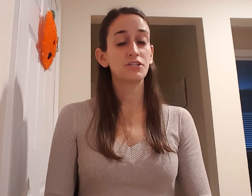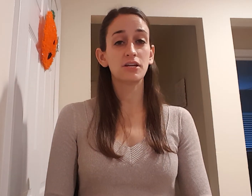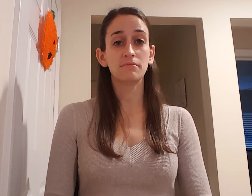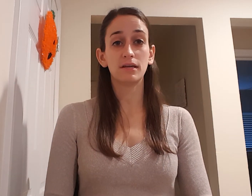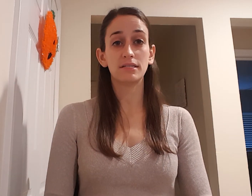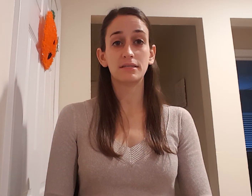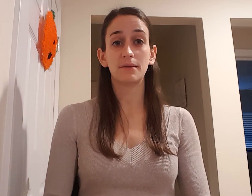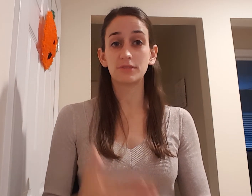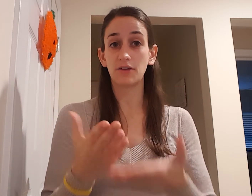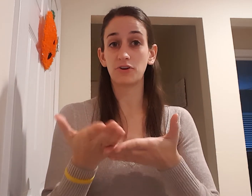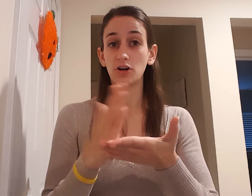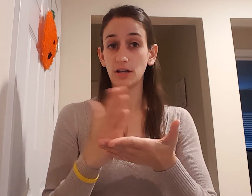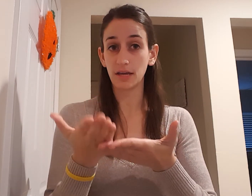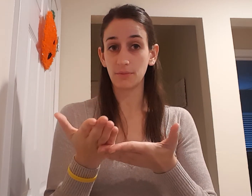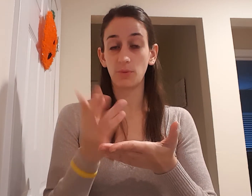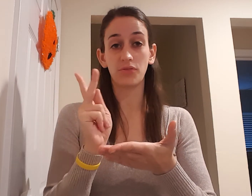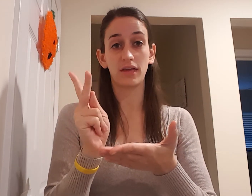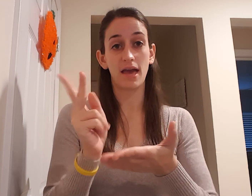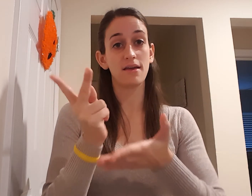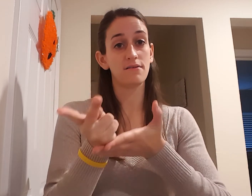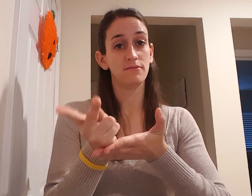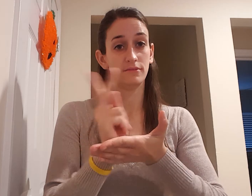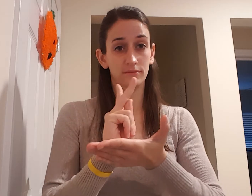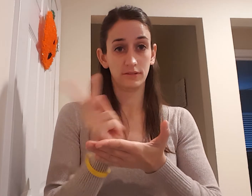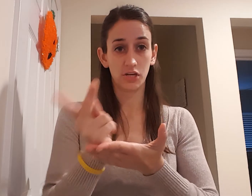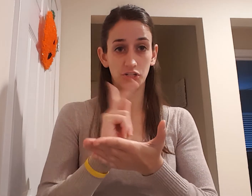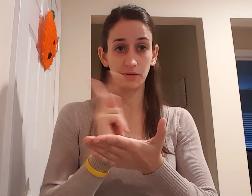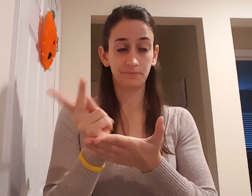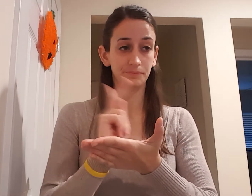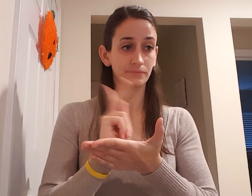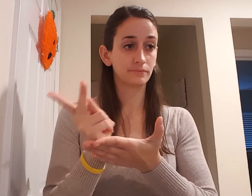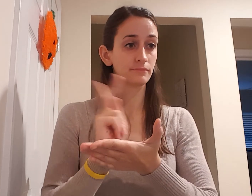Kitchen is the same sign for cooking, but with a K, kitchen.